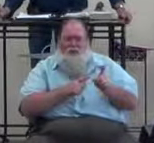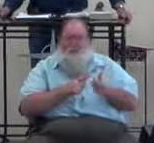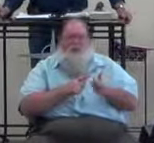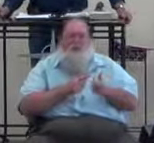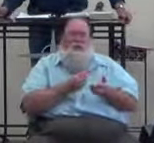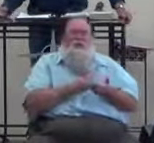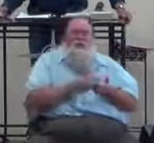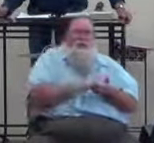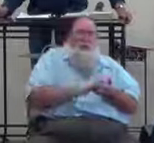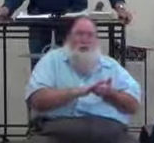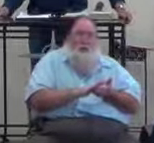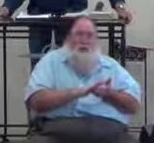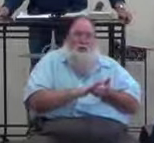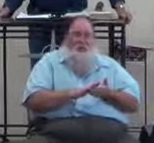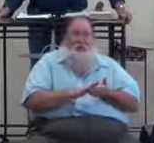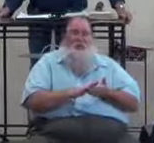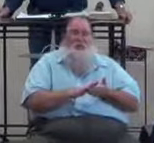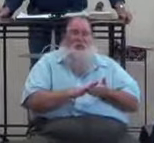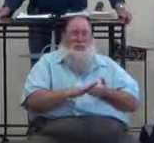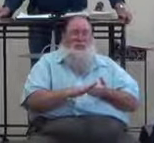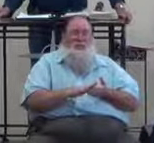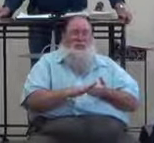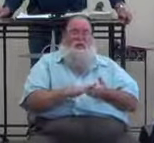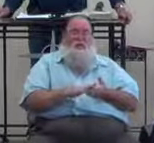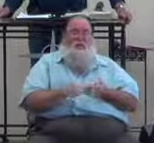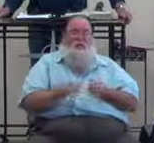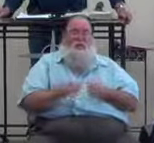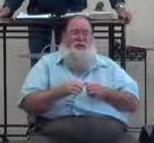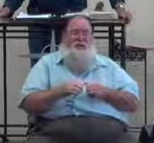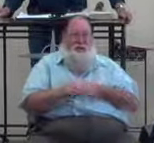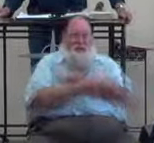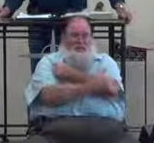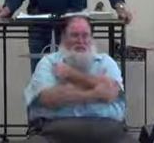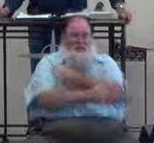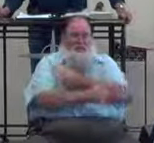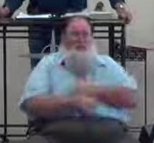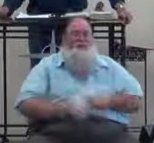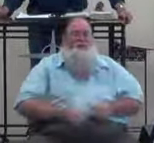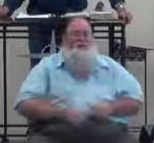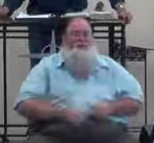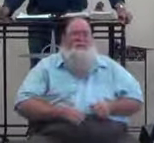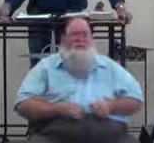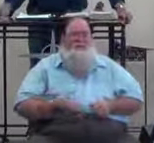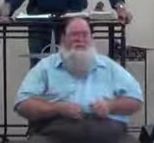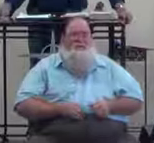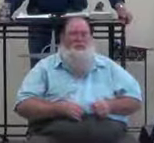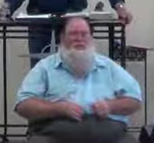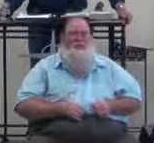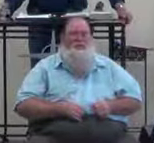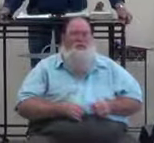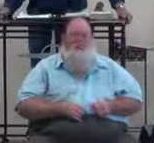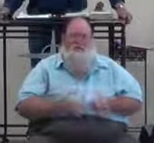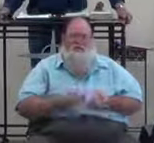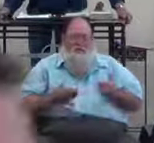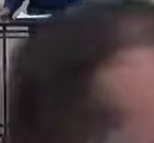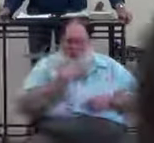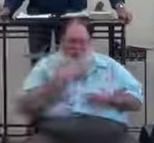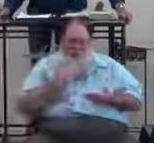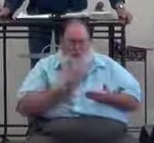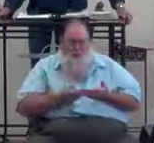time to be going over there if you follow any of the news, but it will be because their economy is dependent